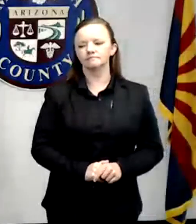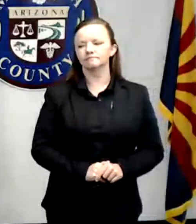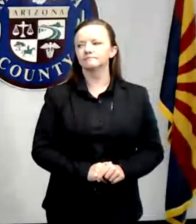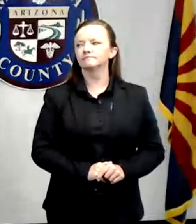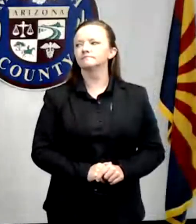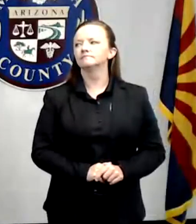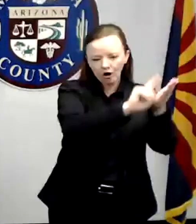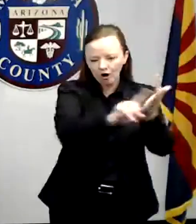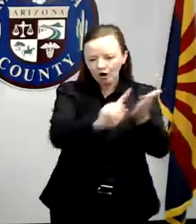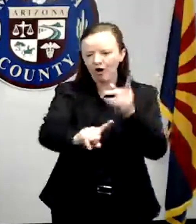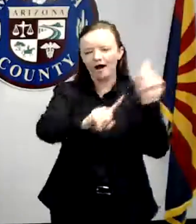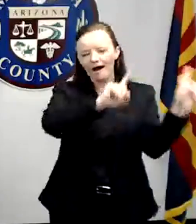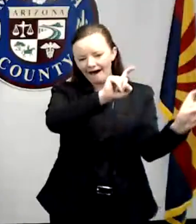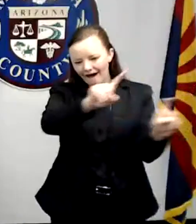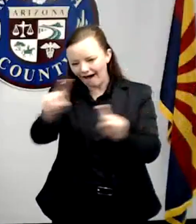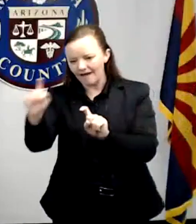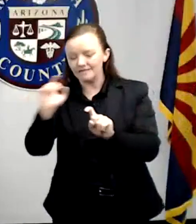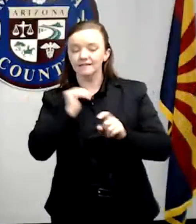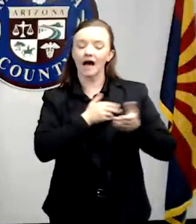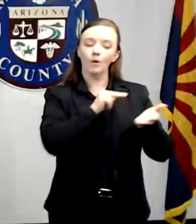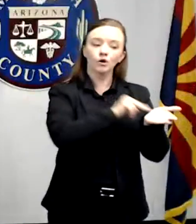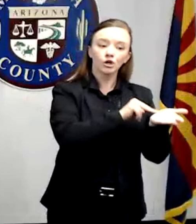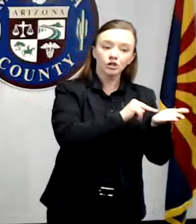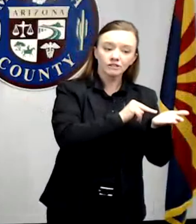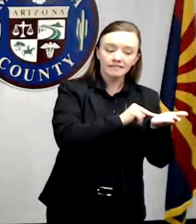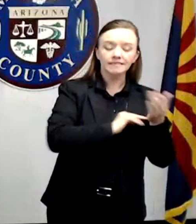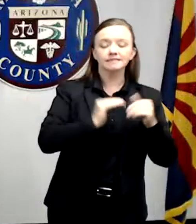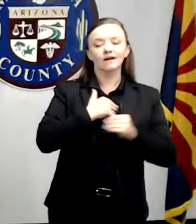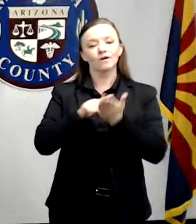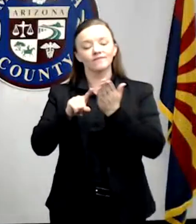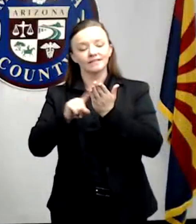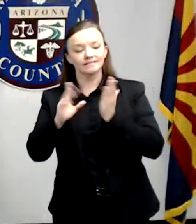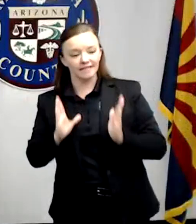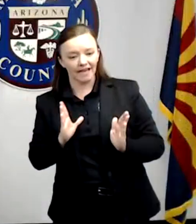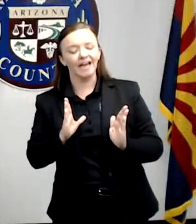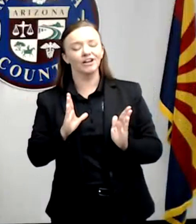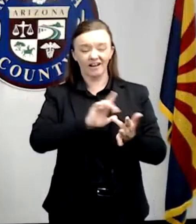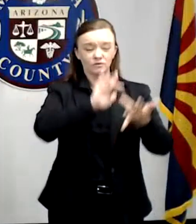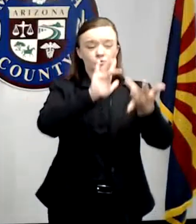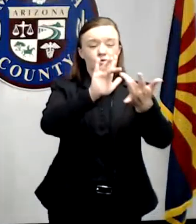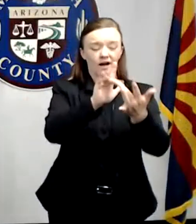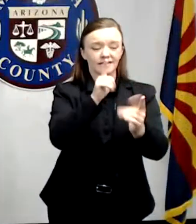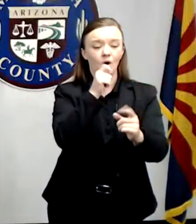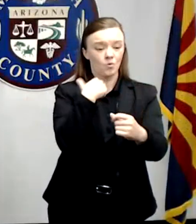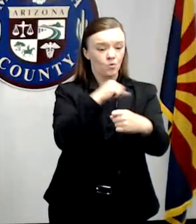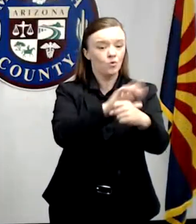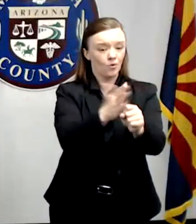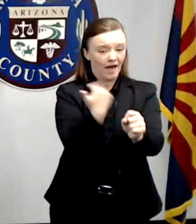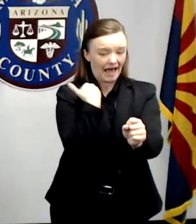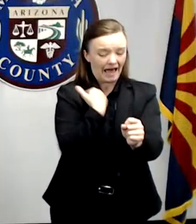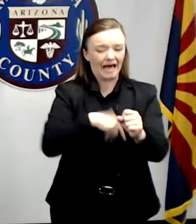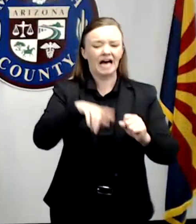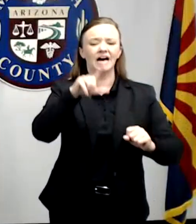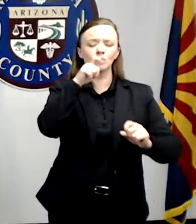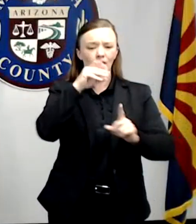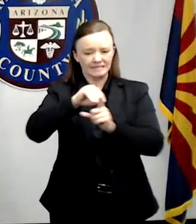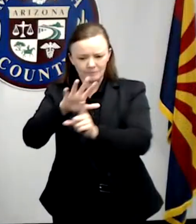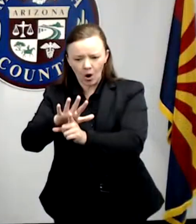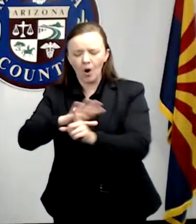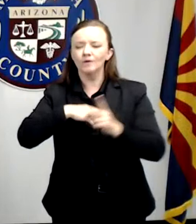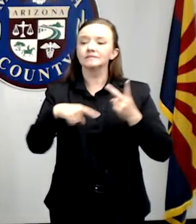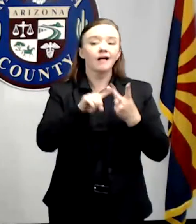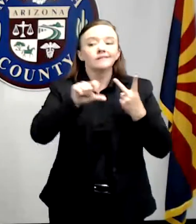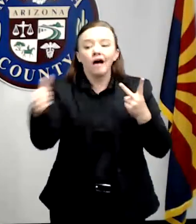What I can tell you about is that we have contacting people who are infected with COVID-19 and with all of the other